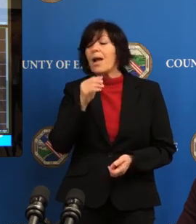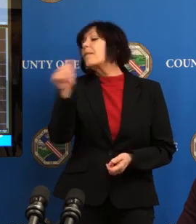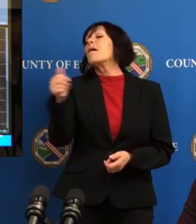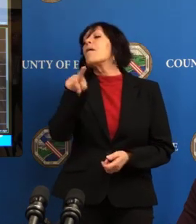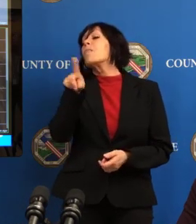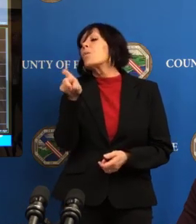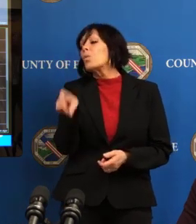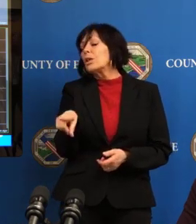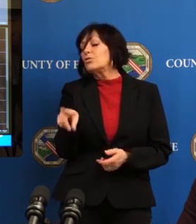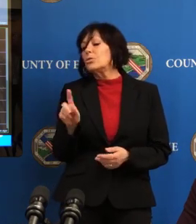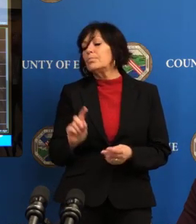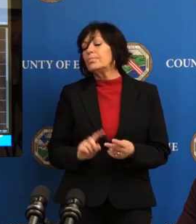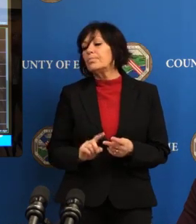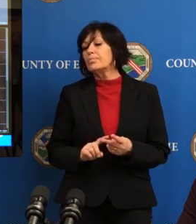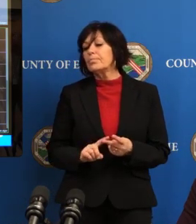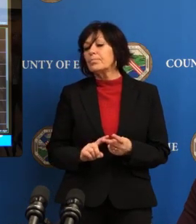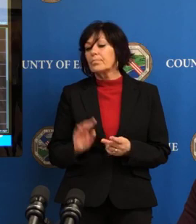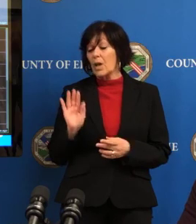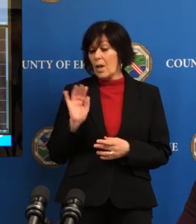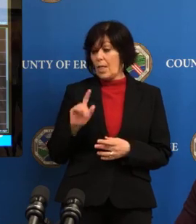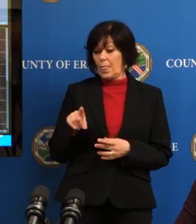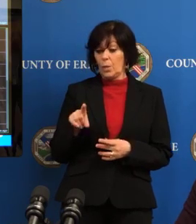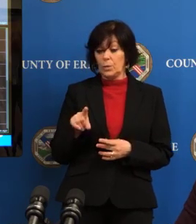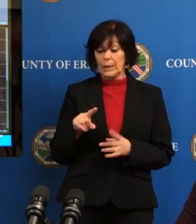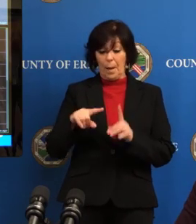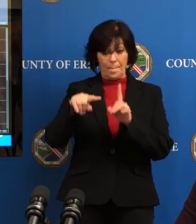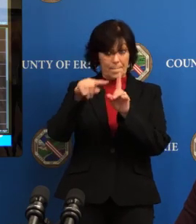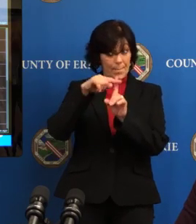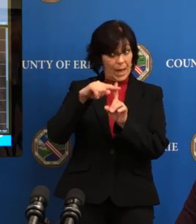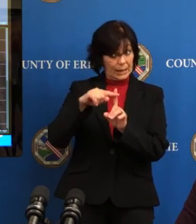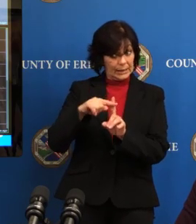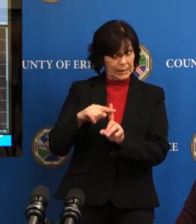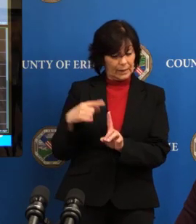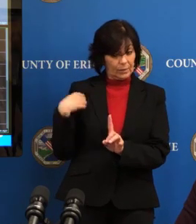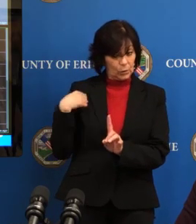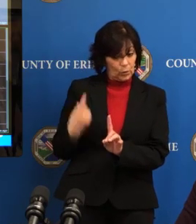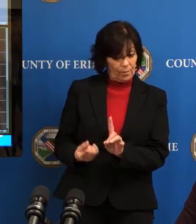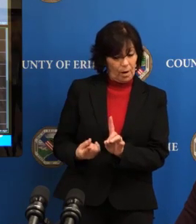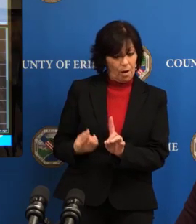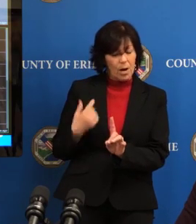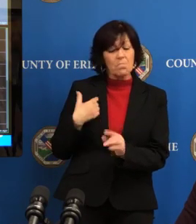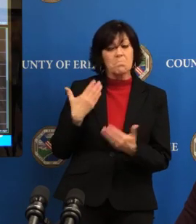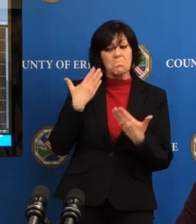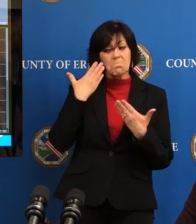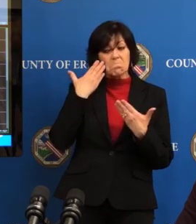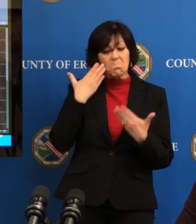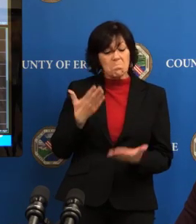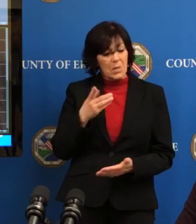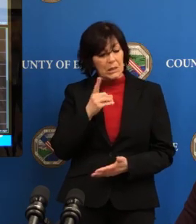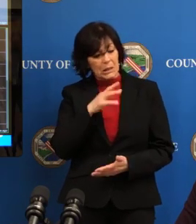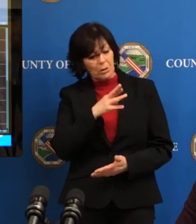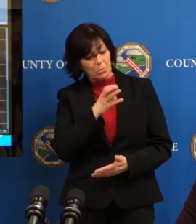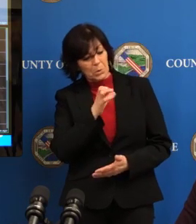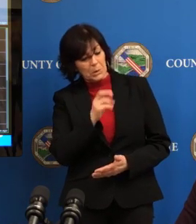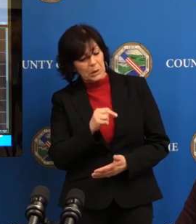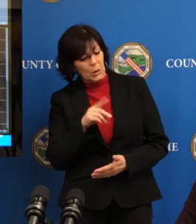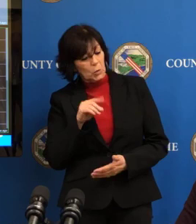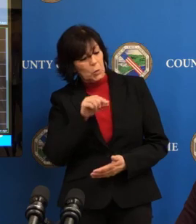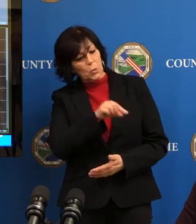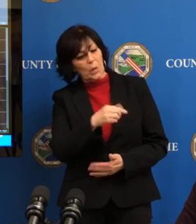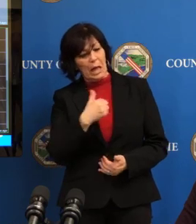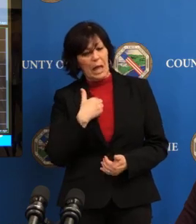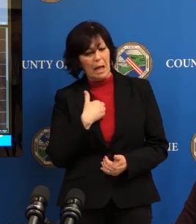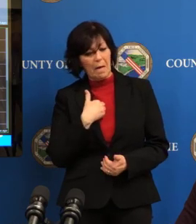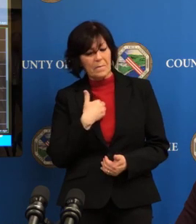question that we had was, of the number of positive cases so far, I don't know, Dr. Burstein, if you have any kind